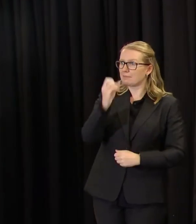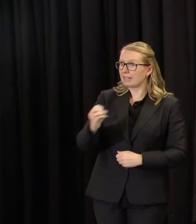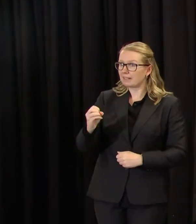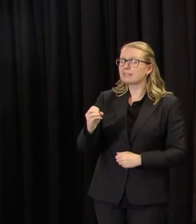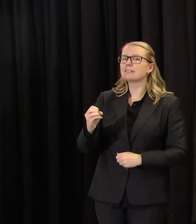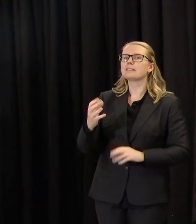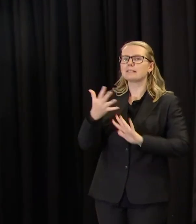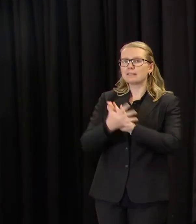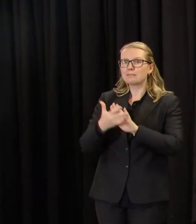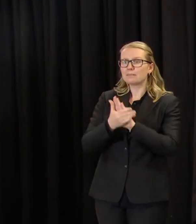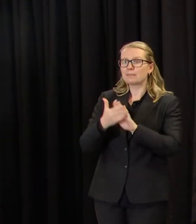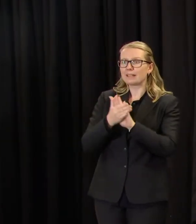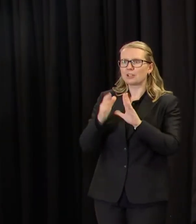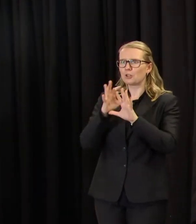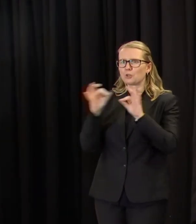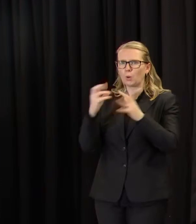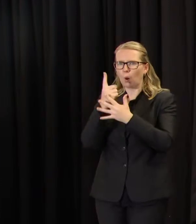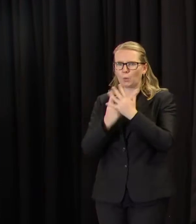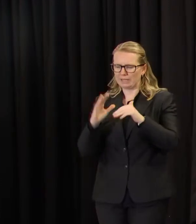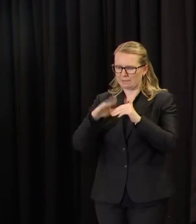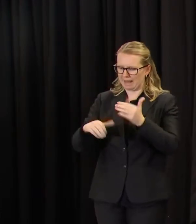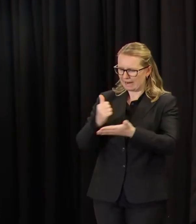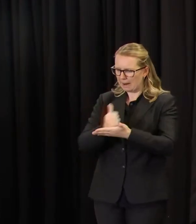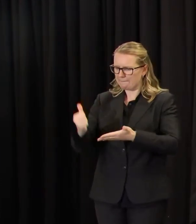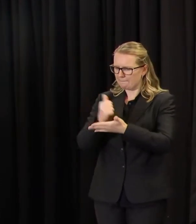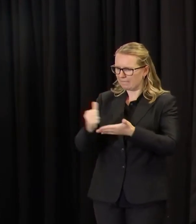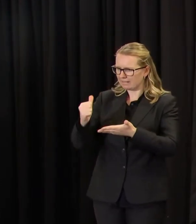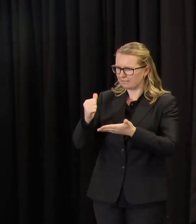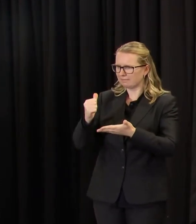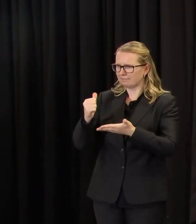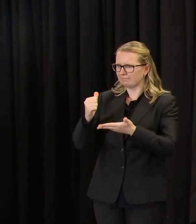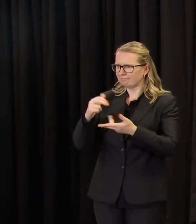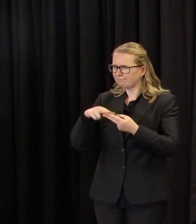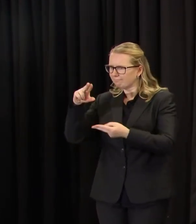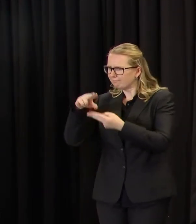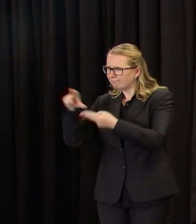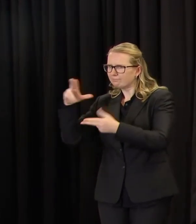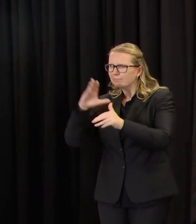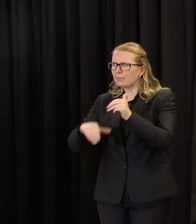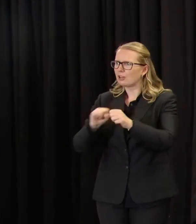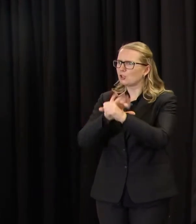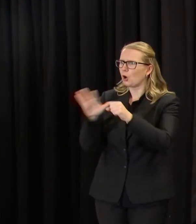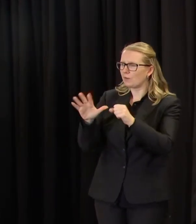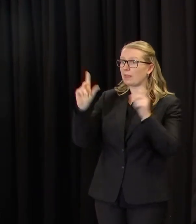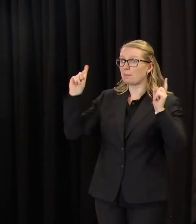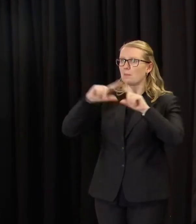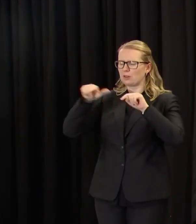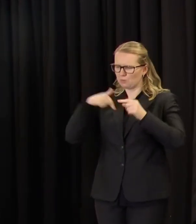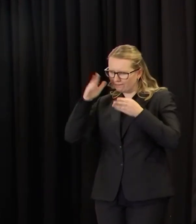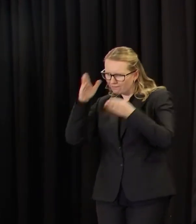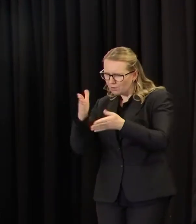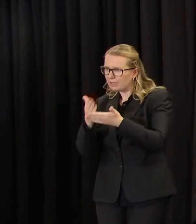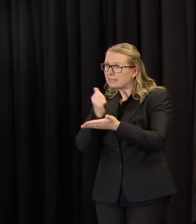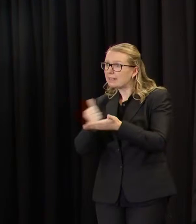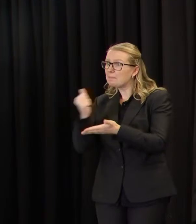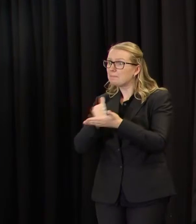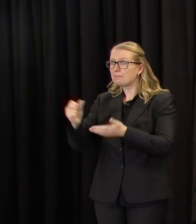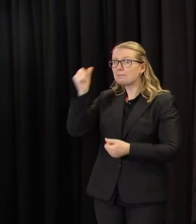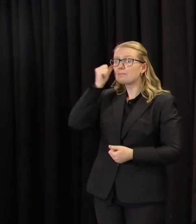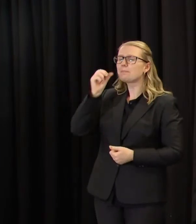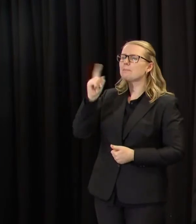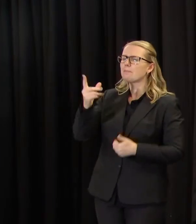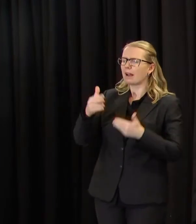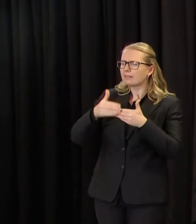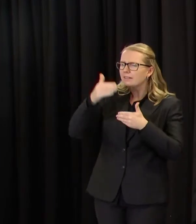single case matters to the point of, we're being obsessively focused on every single one. We move much more to a system that's about